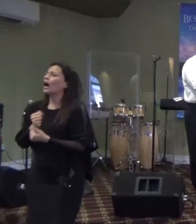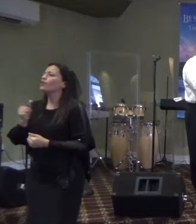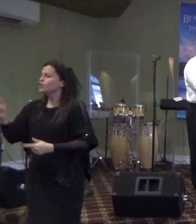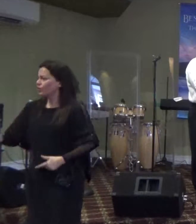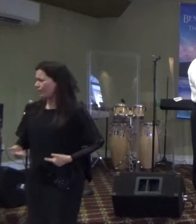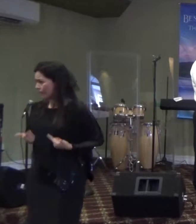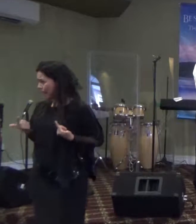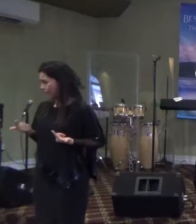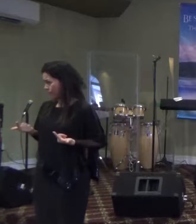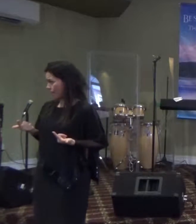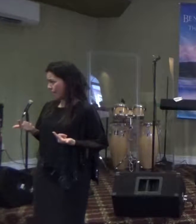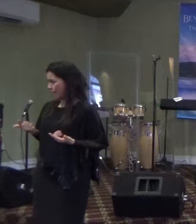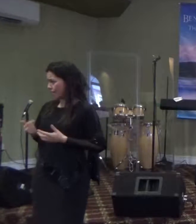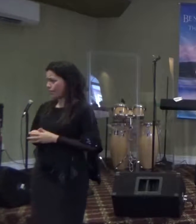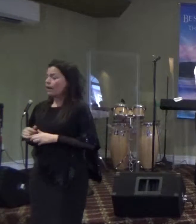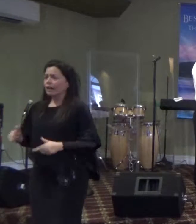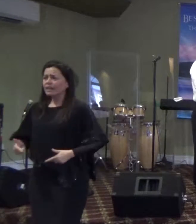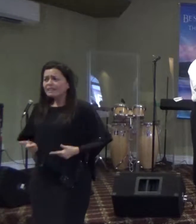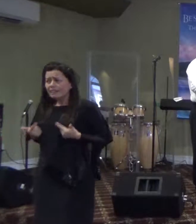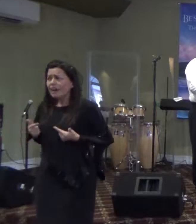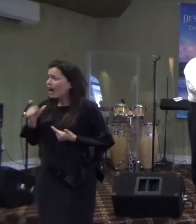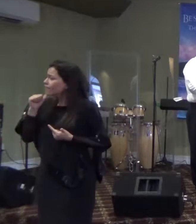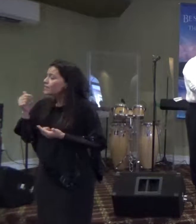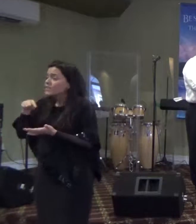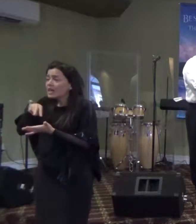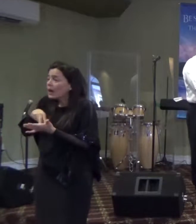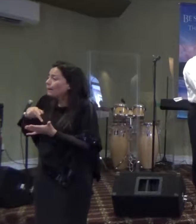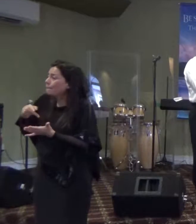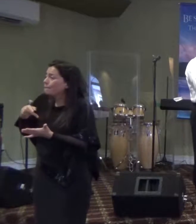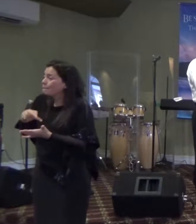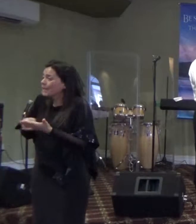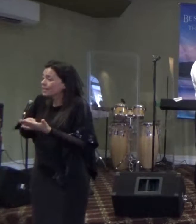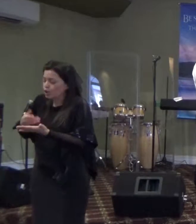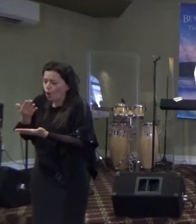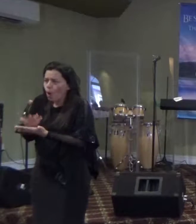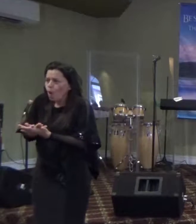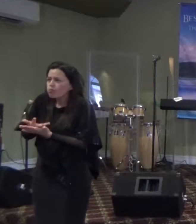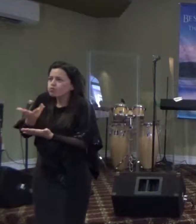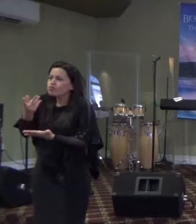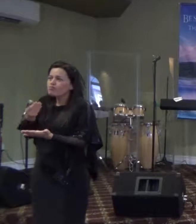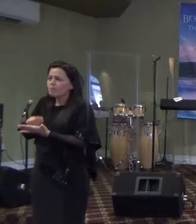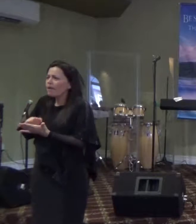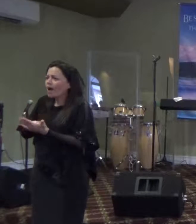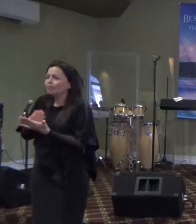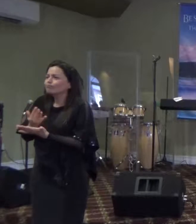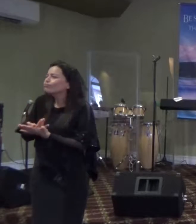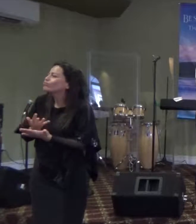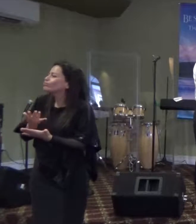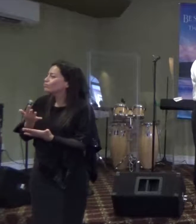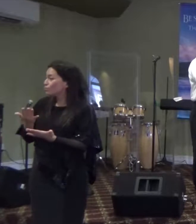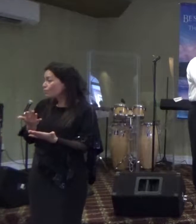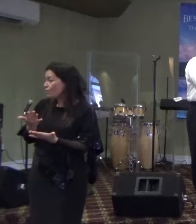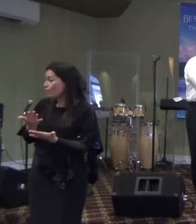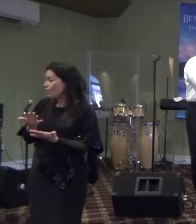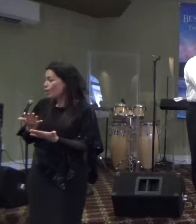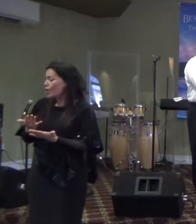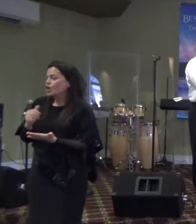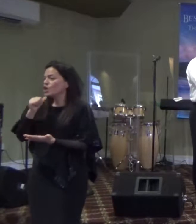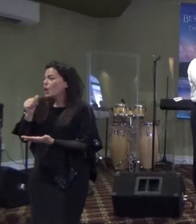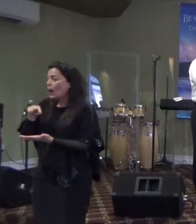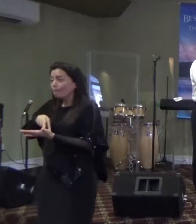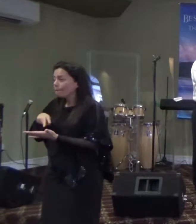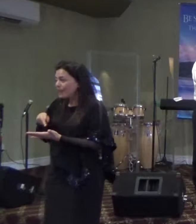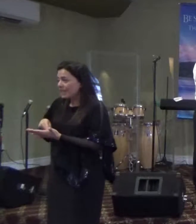no consiste does not en consist la abundancia de los bienes que in posee. the abundance of things that he may have.